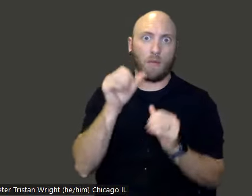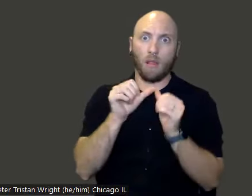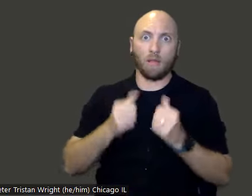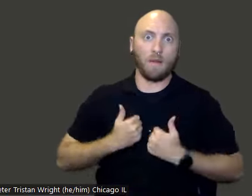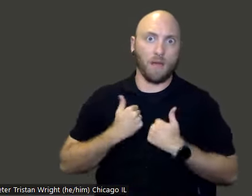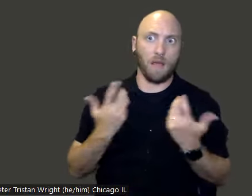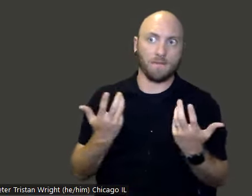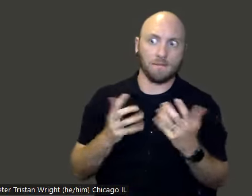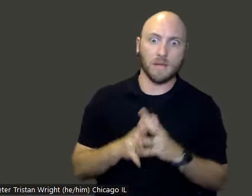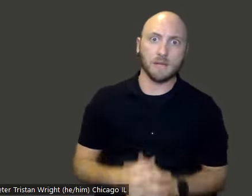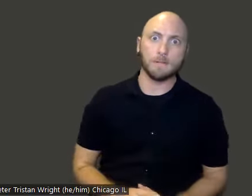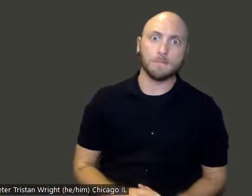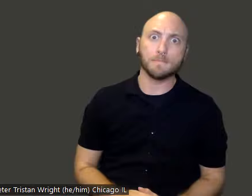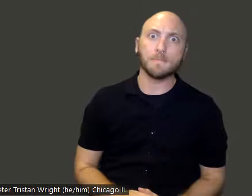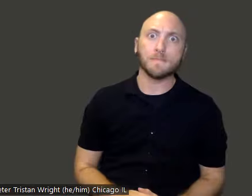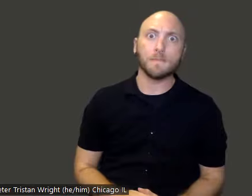So